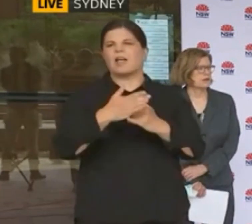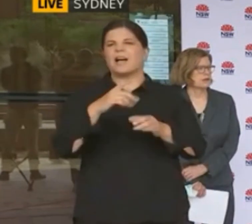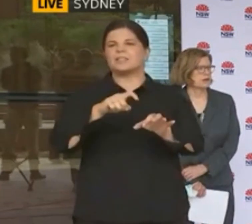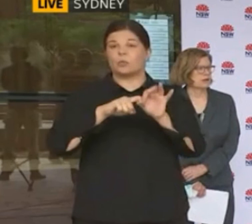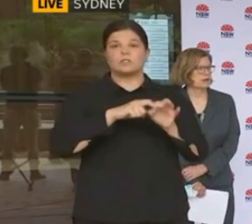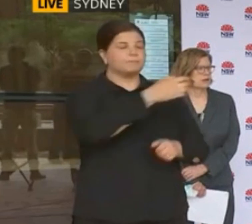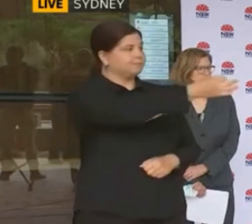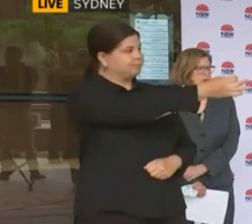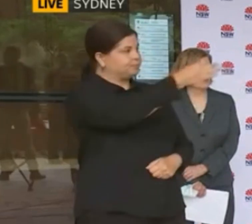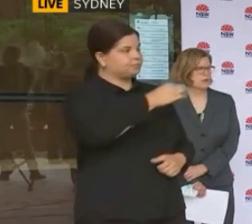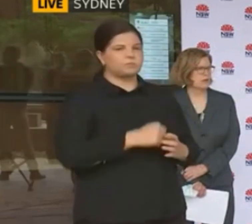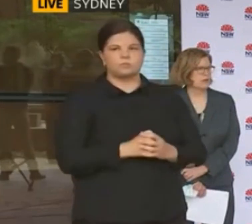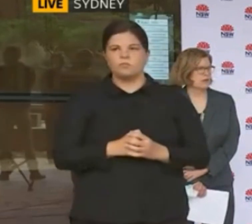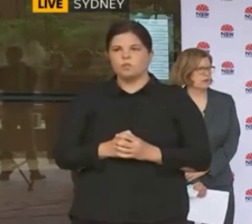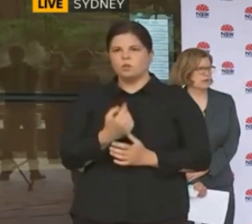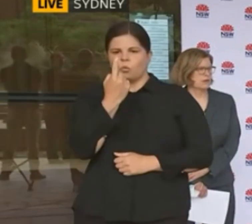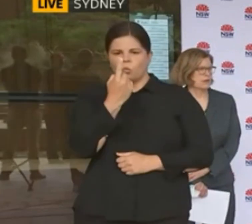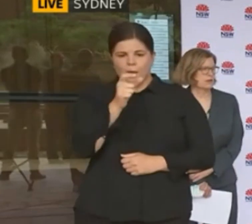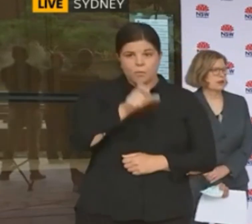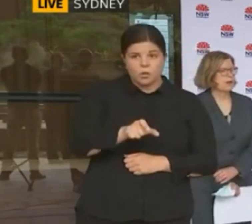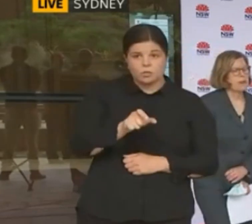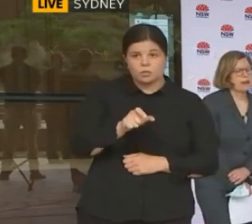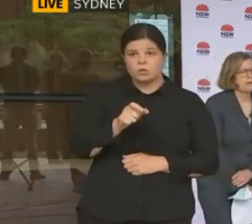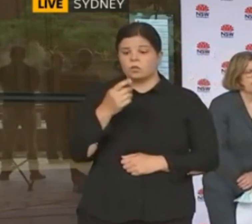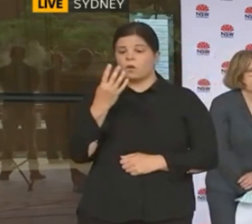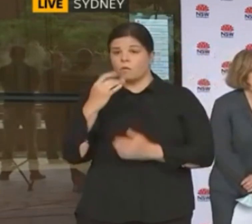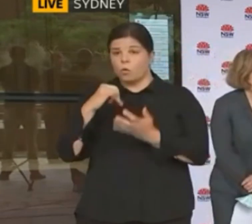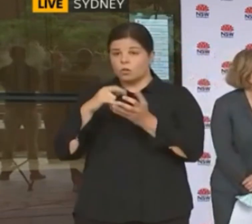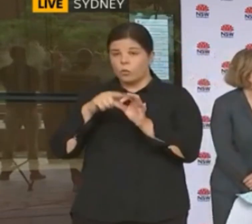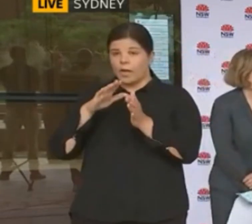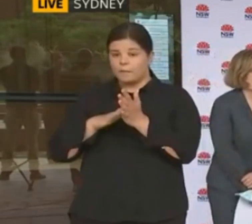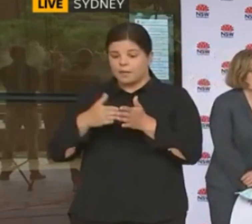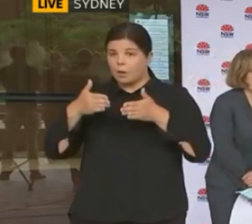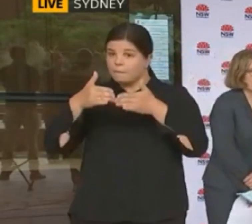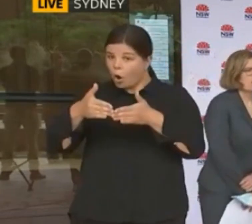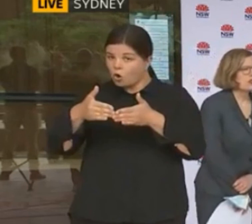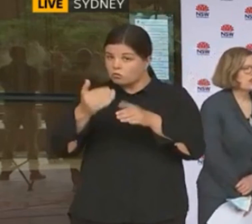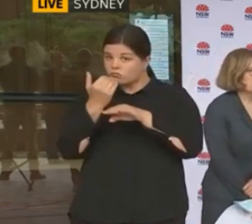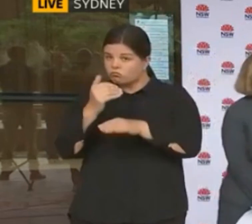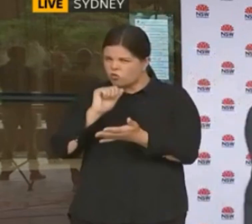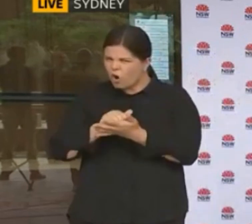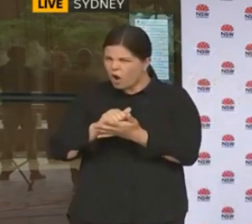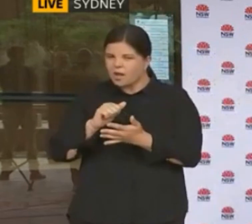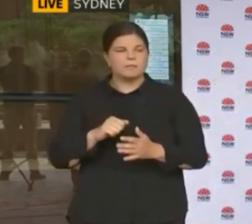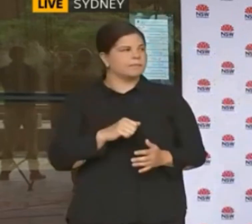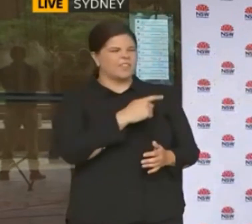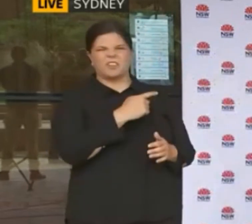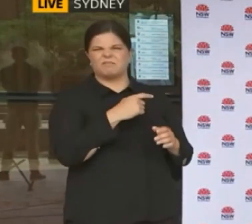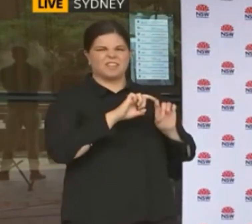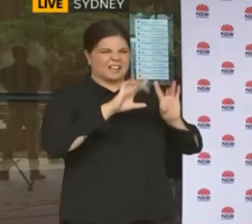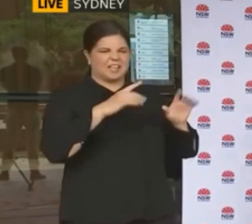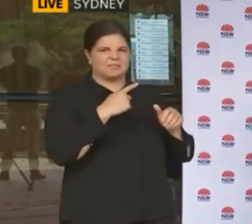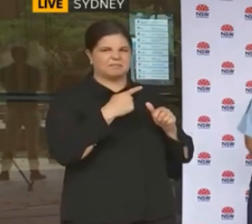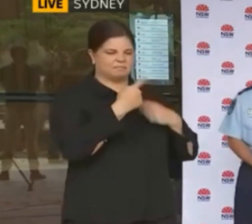Is it 1 per 4 square metre on a boat? Is that what you said? Dr. Chino will clarify that for me to make sure it's right. So just to be clear